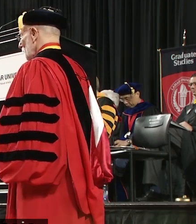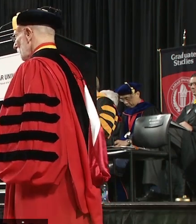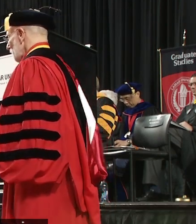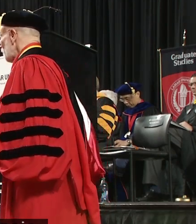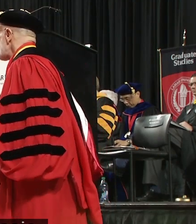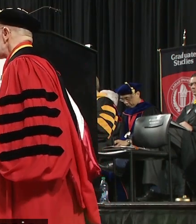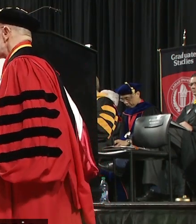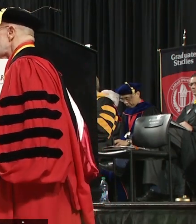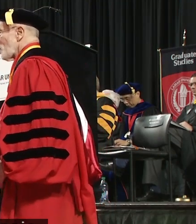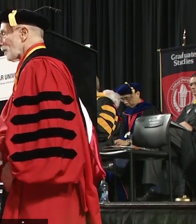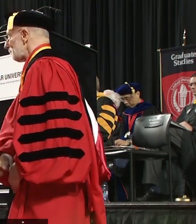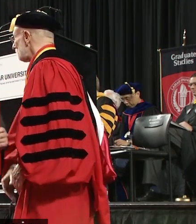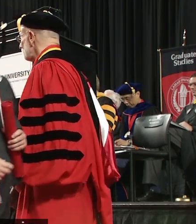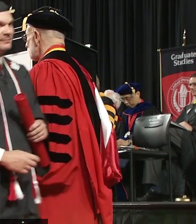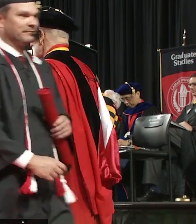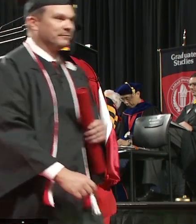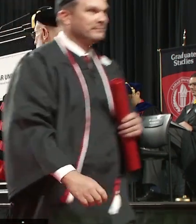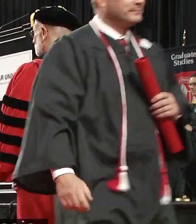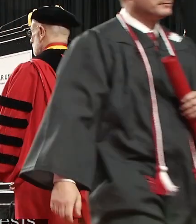Didi Paka Sambu.